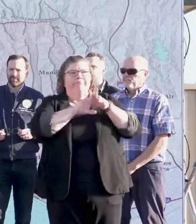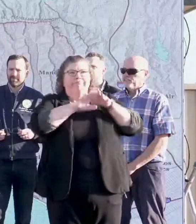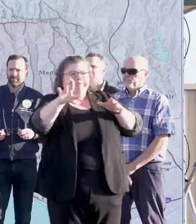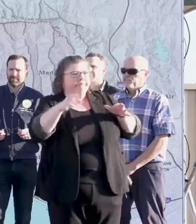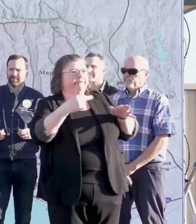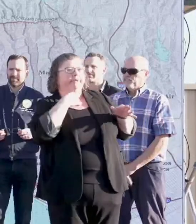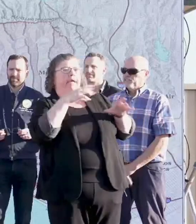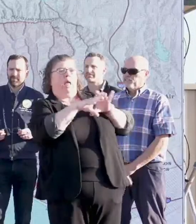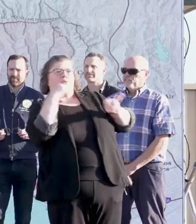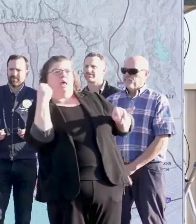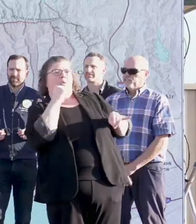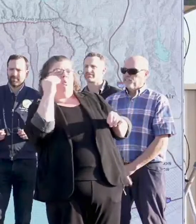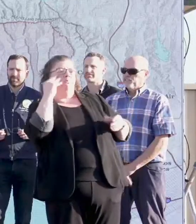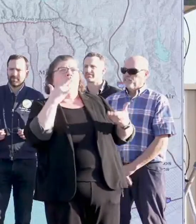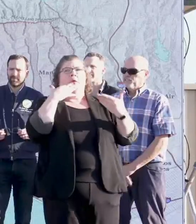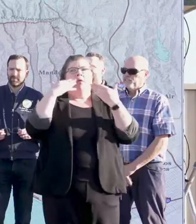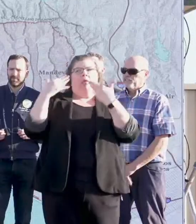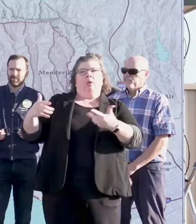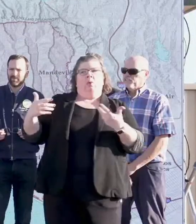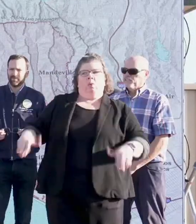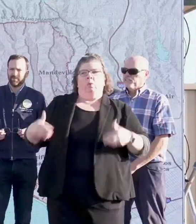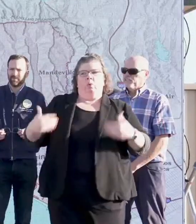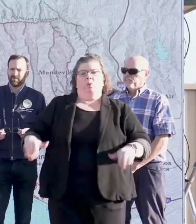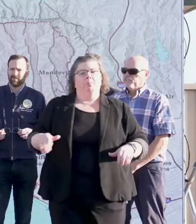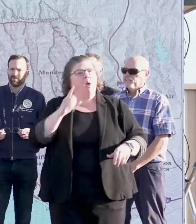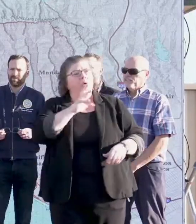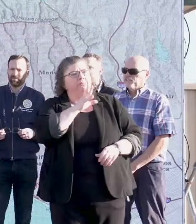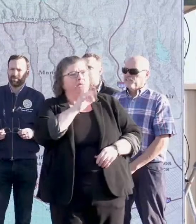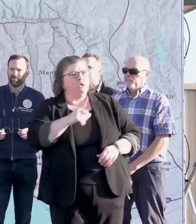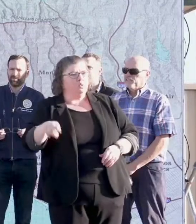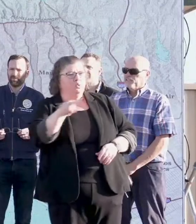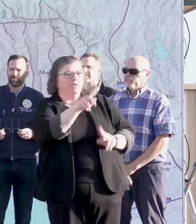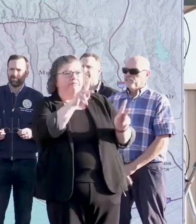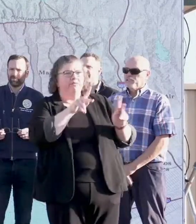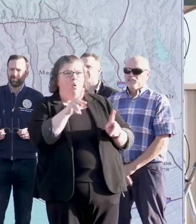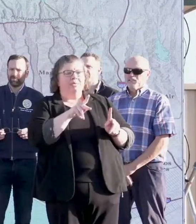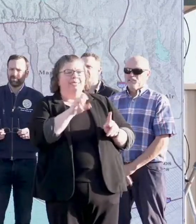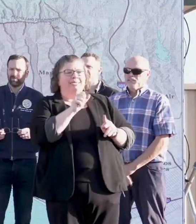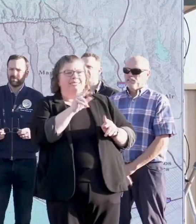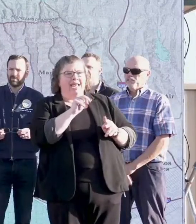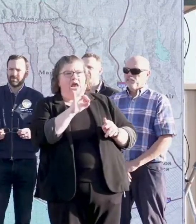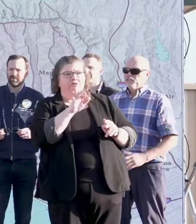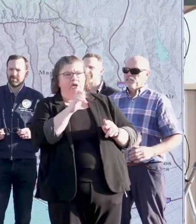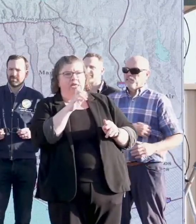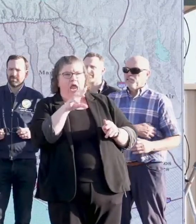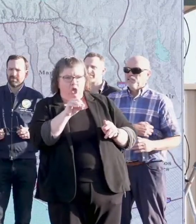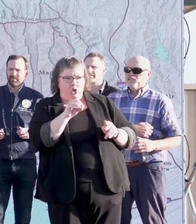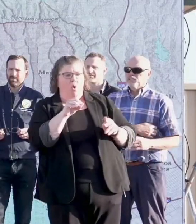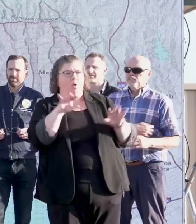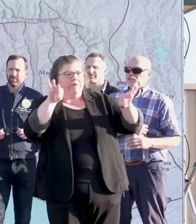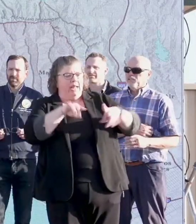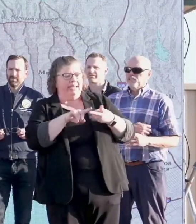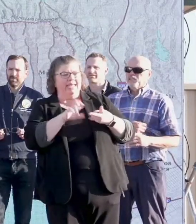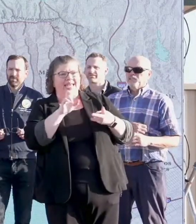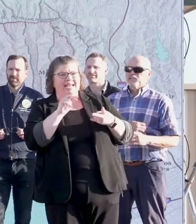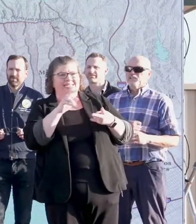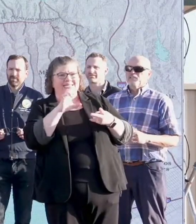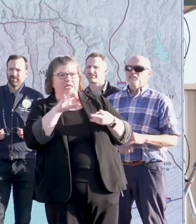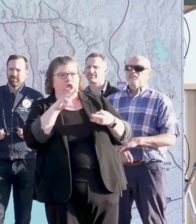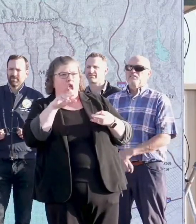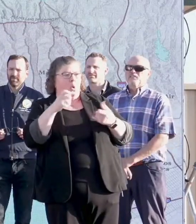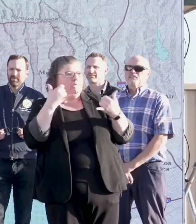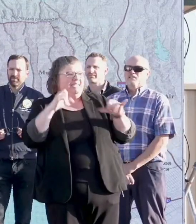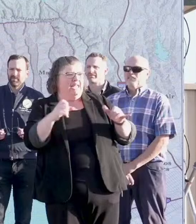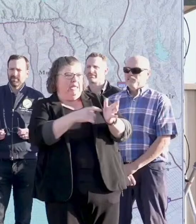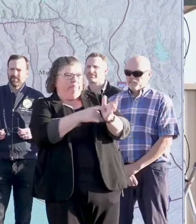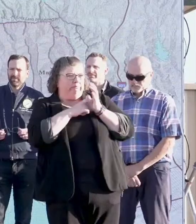you. I want to speak for a moment just to the folks in the San Fernando Valley, and particularly in Encino, who are still under mandatory evacuation